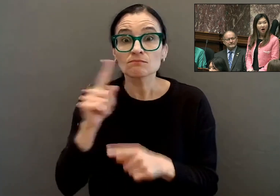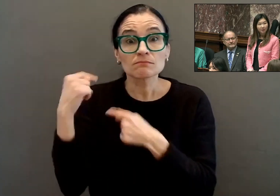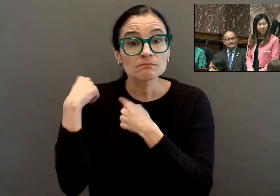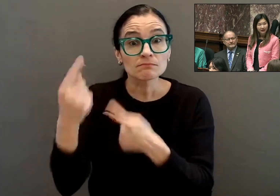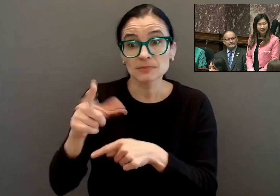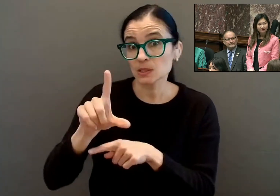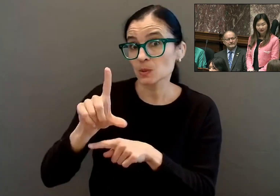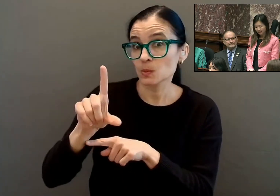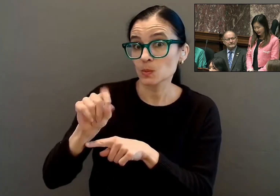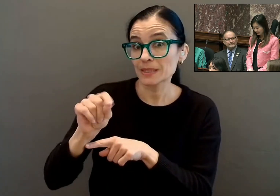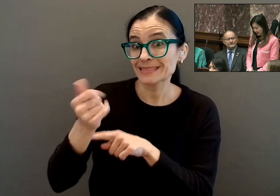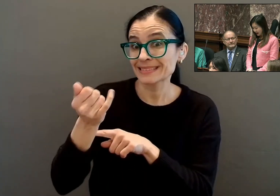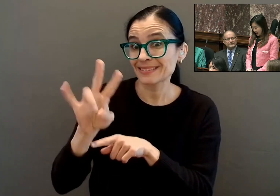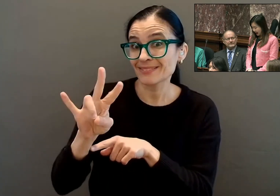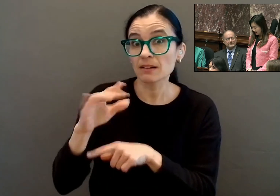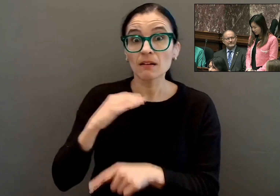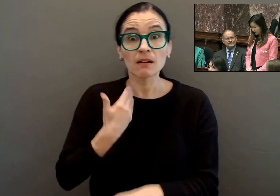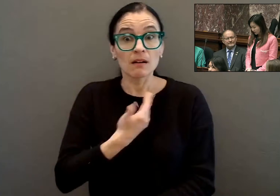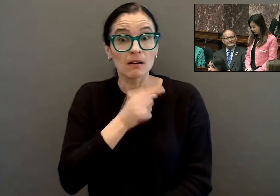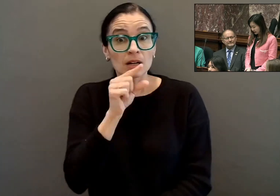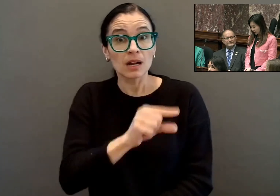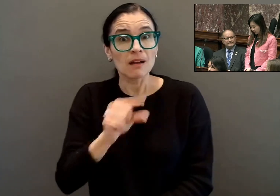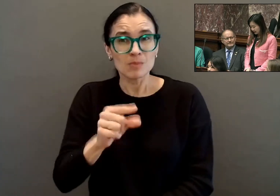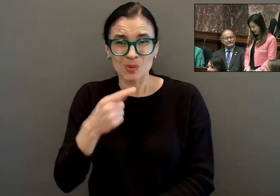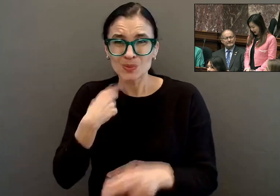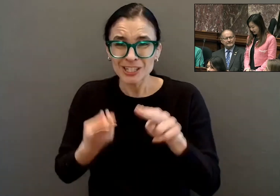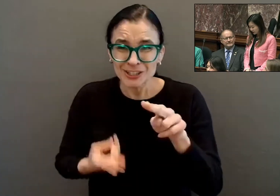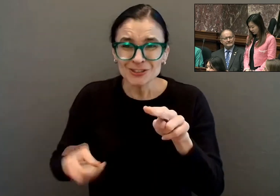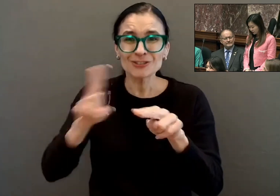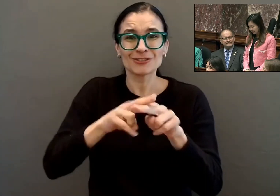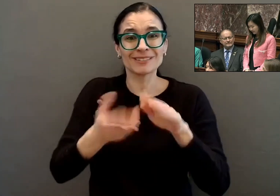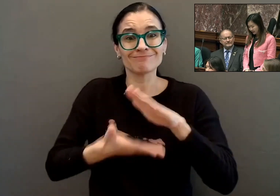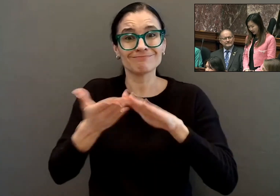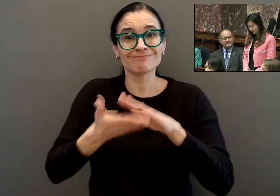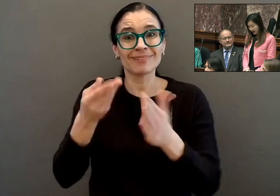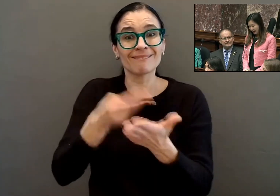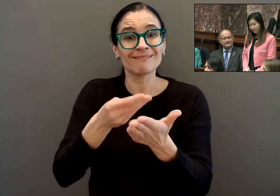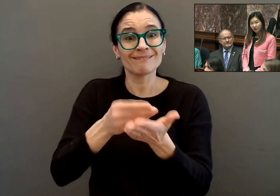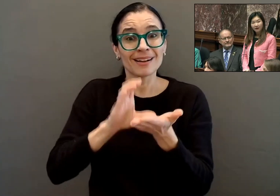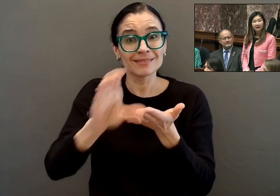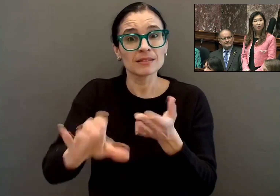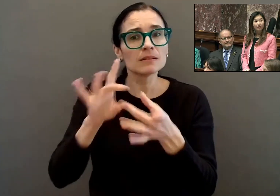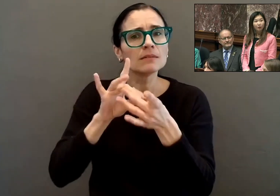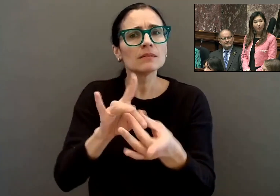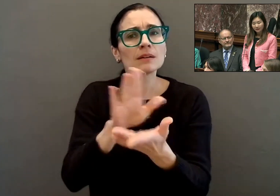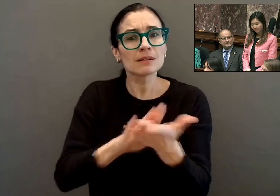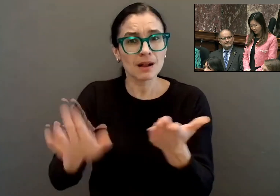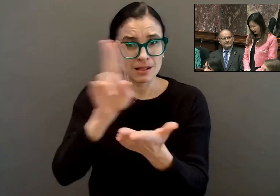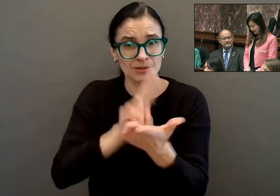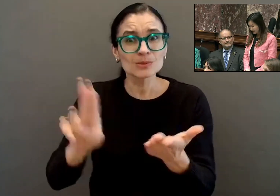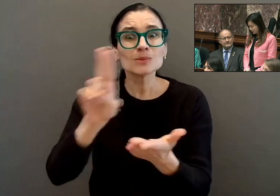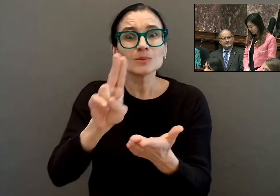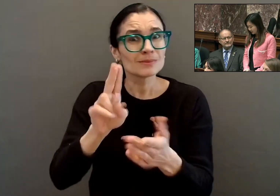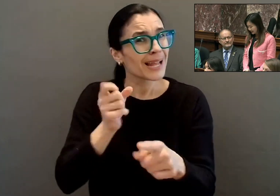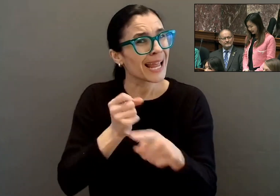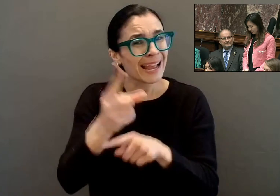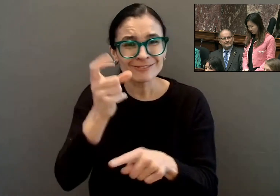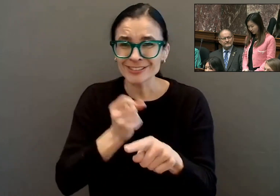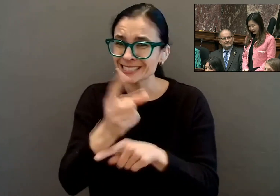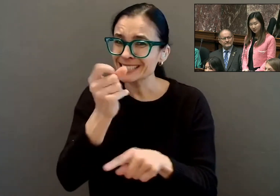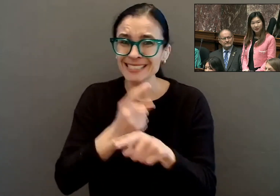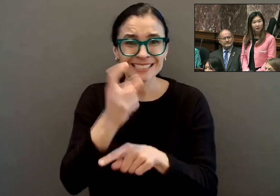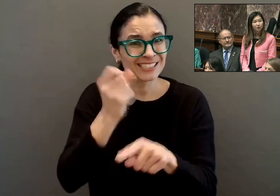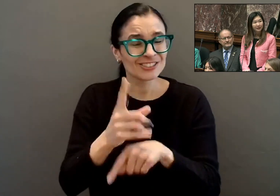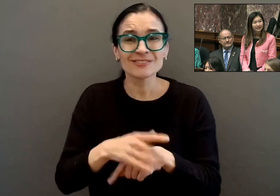increased operating funding to post-secondary institutions every year and provided over $1 billion in